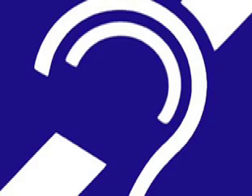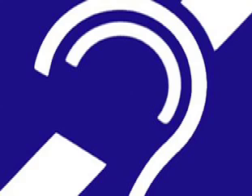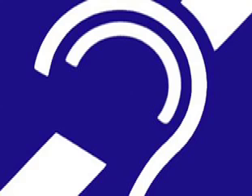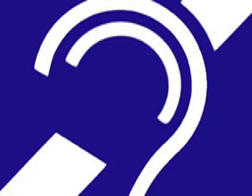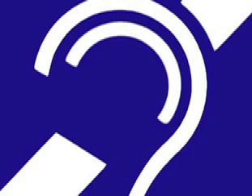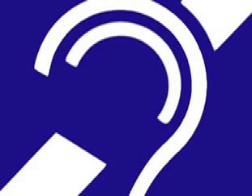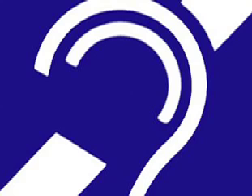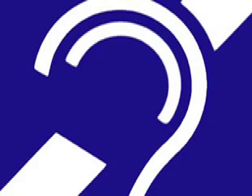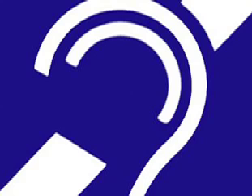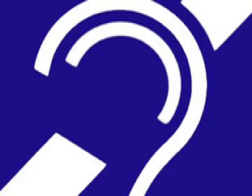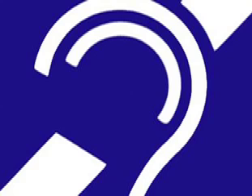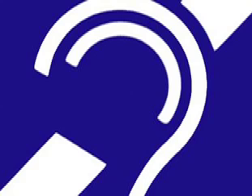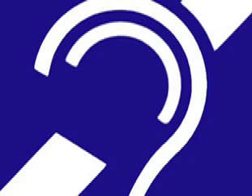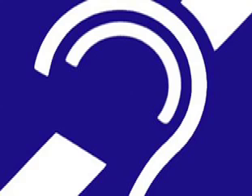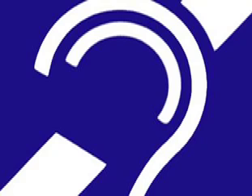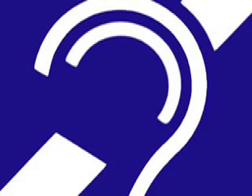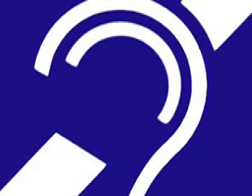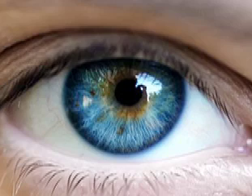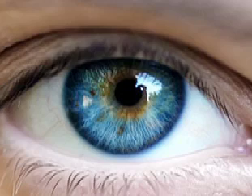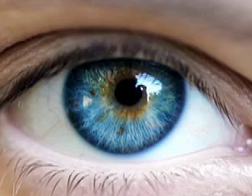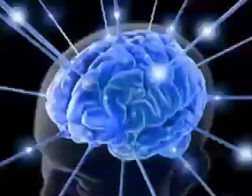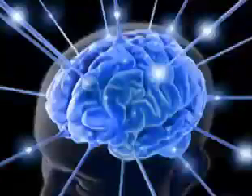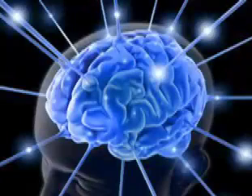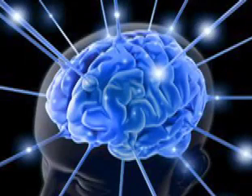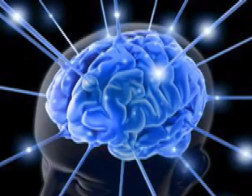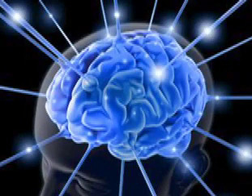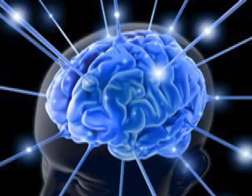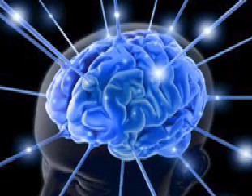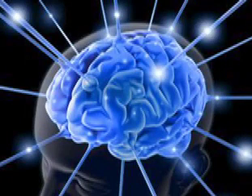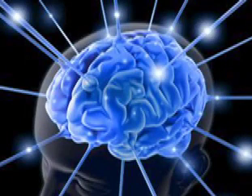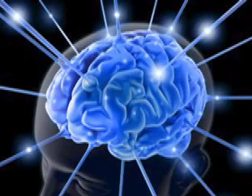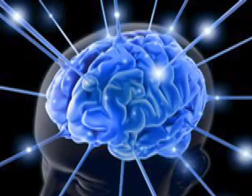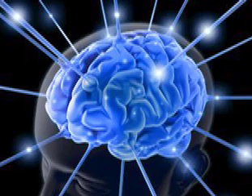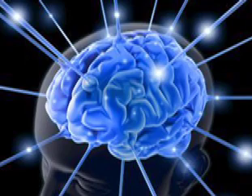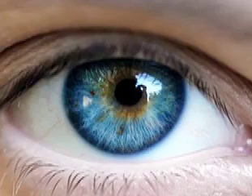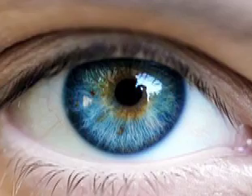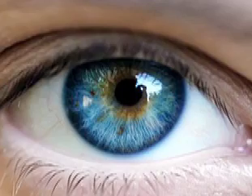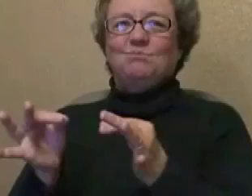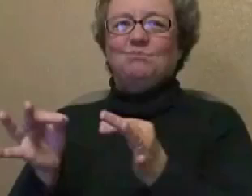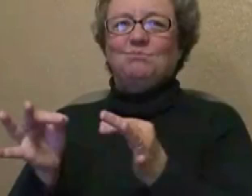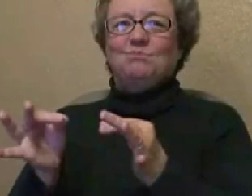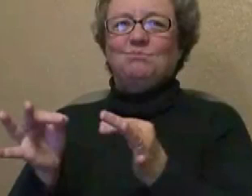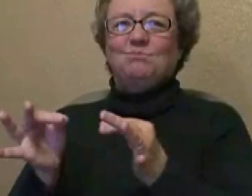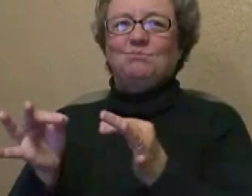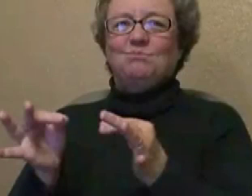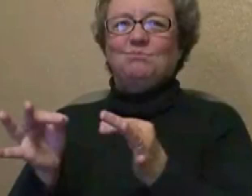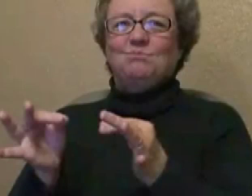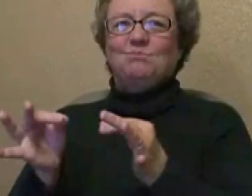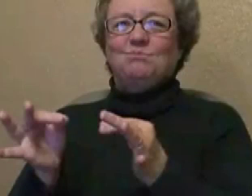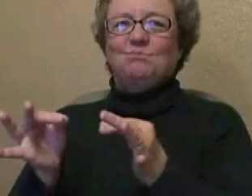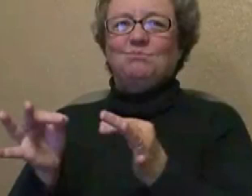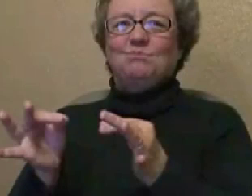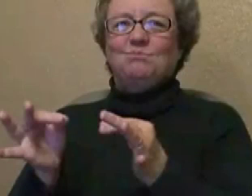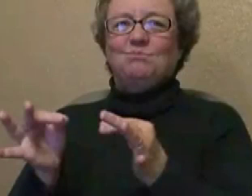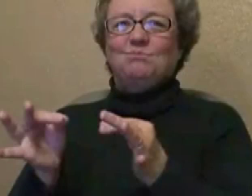tend to be more visual thinkers as well as visual communicators? Yeah,